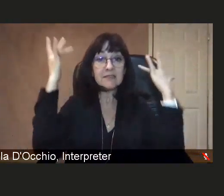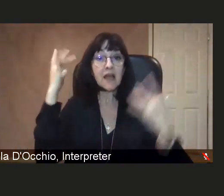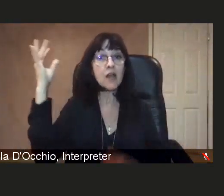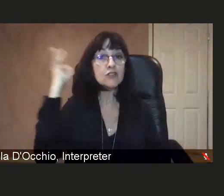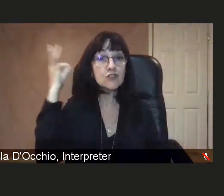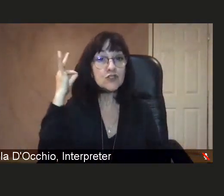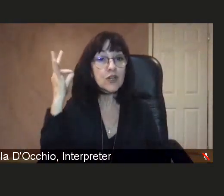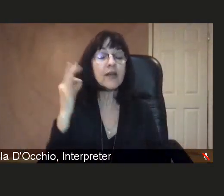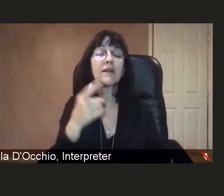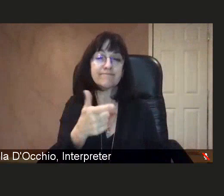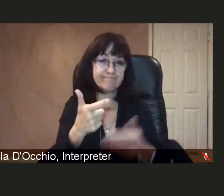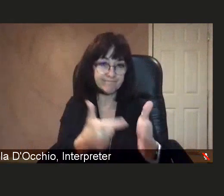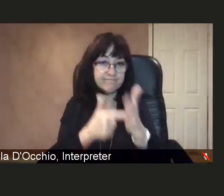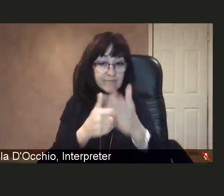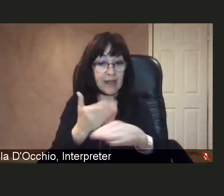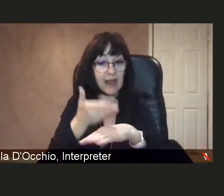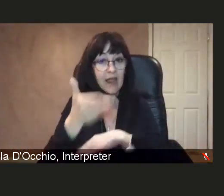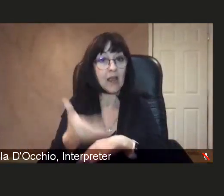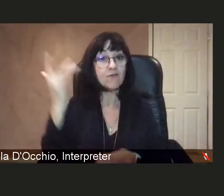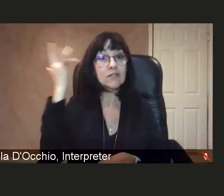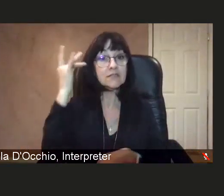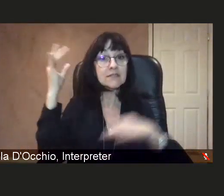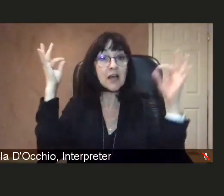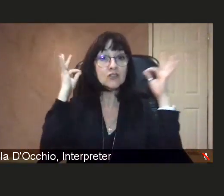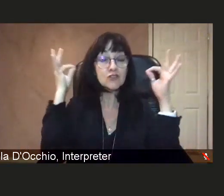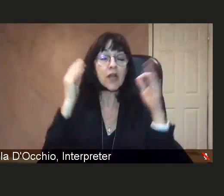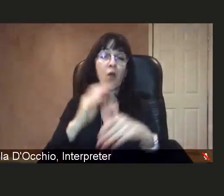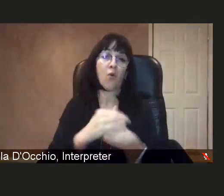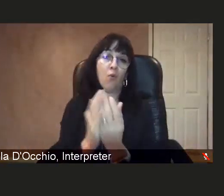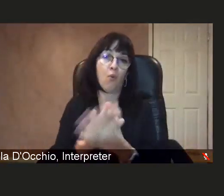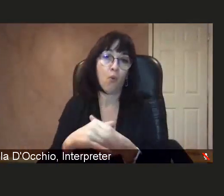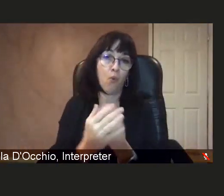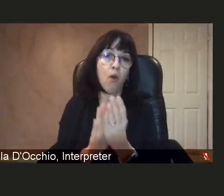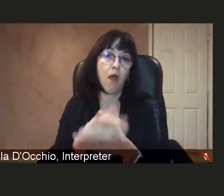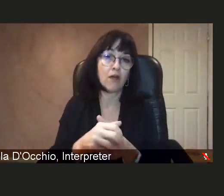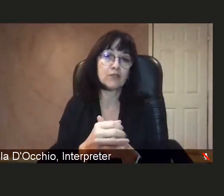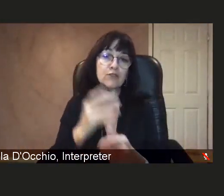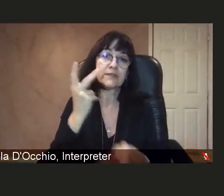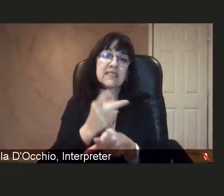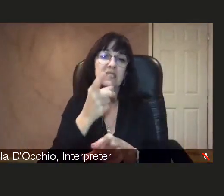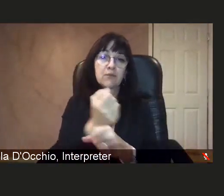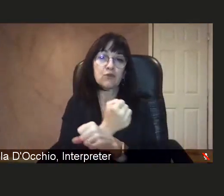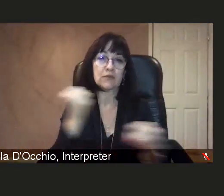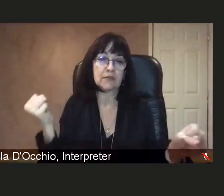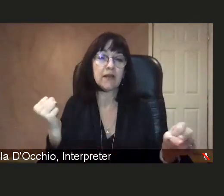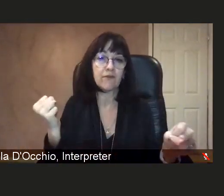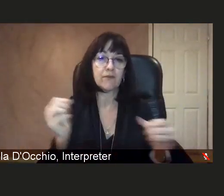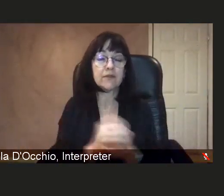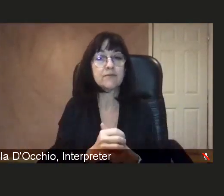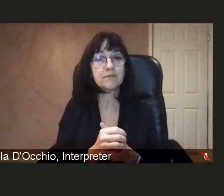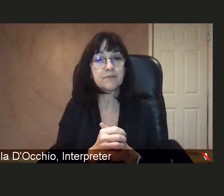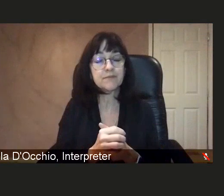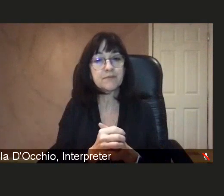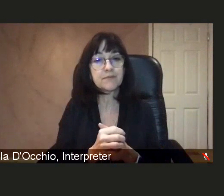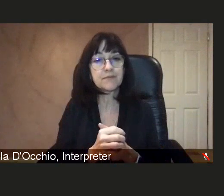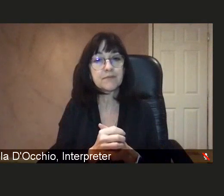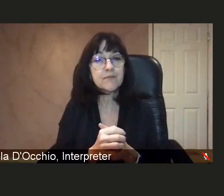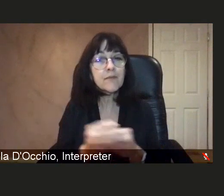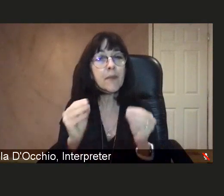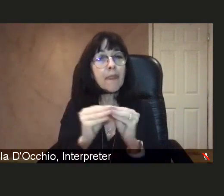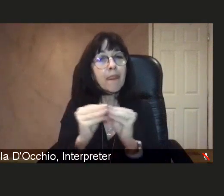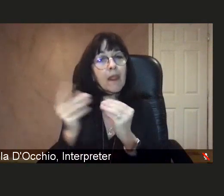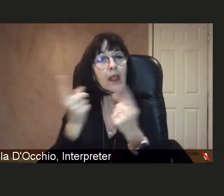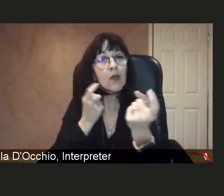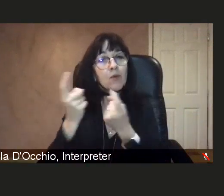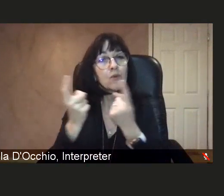your hands after that as well. That will help to keep you safe. Another question that I was asked is, can the virus